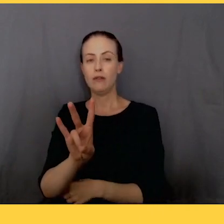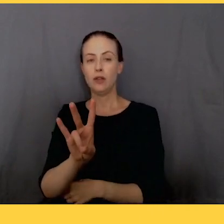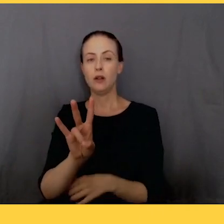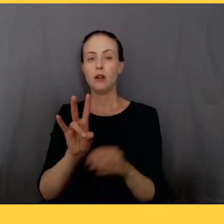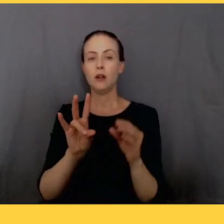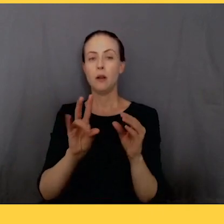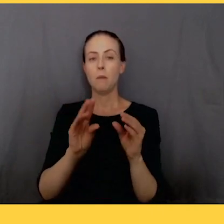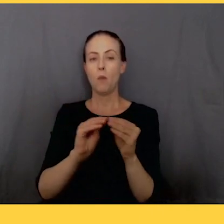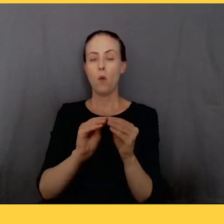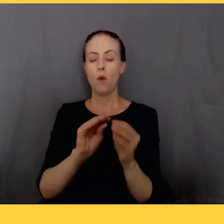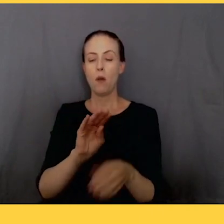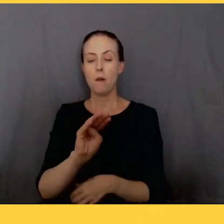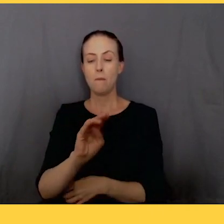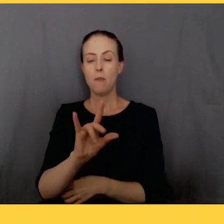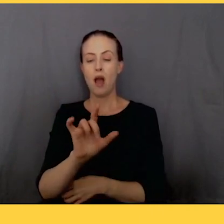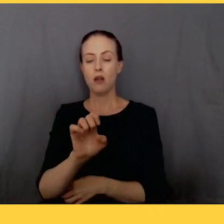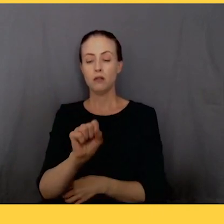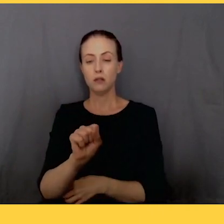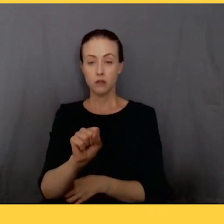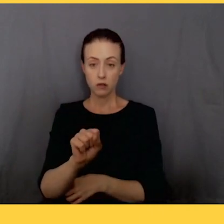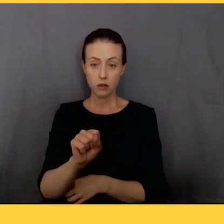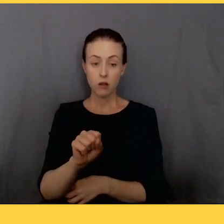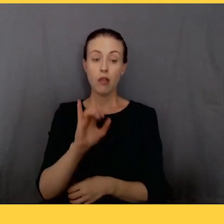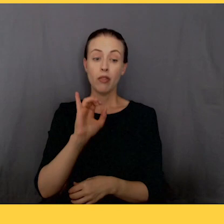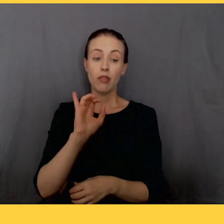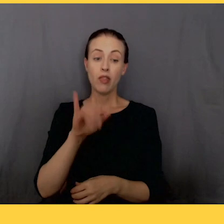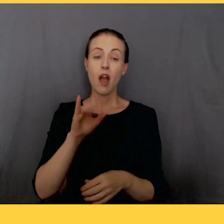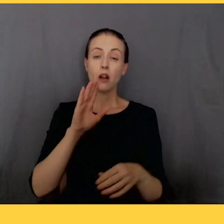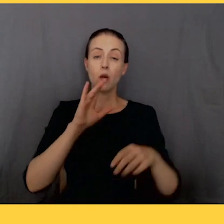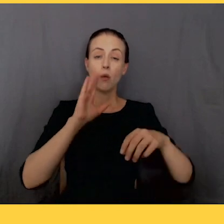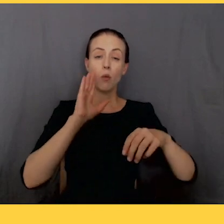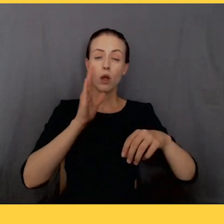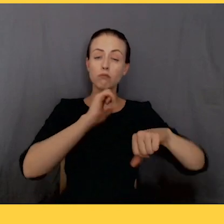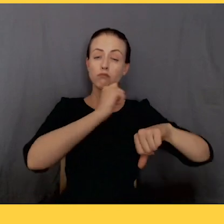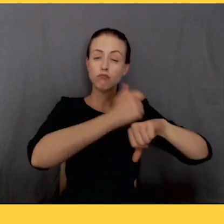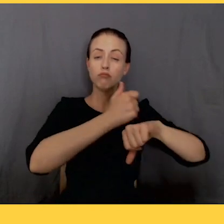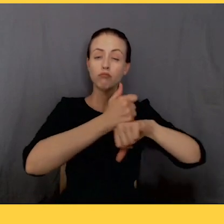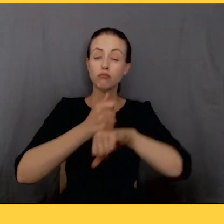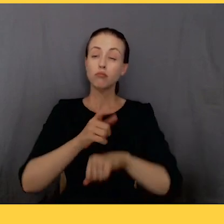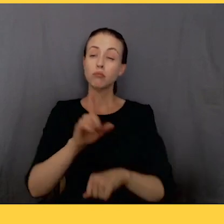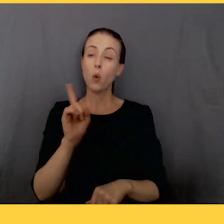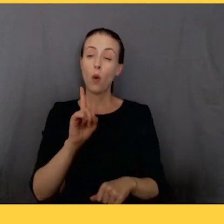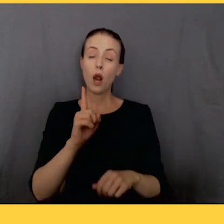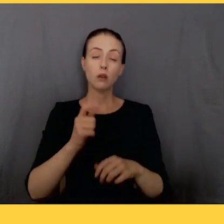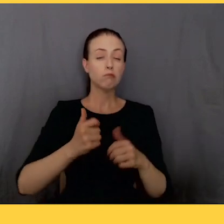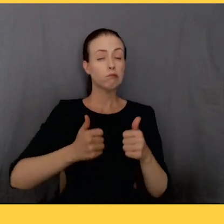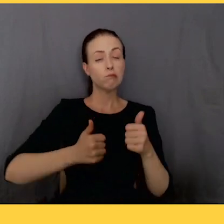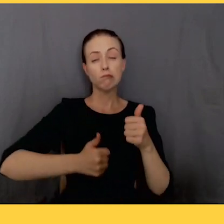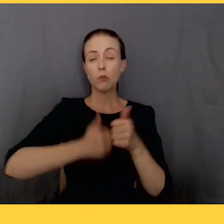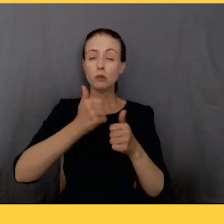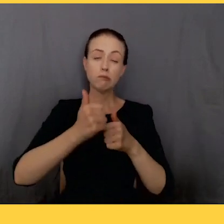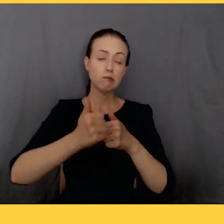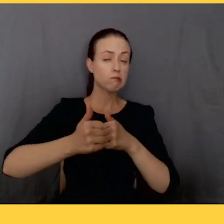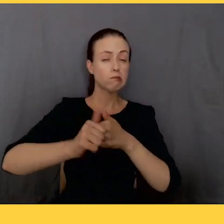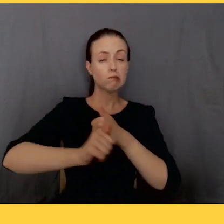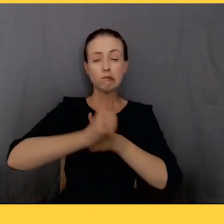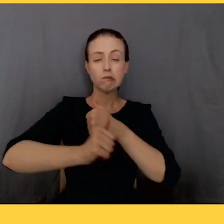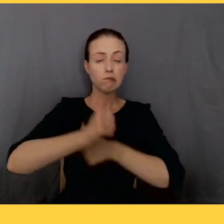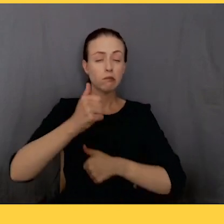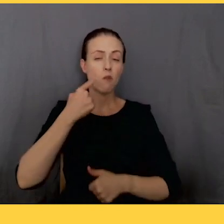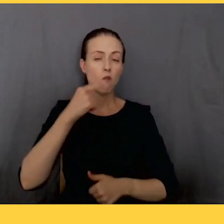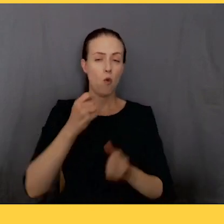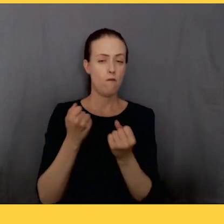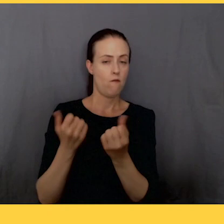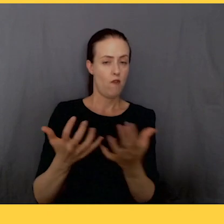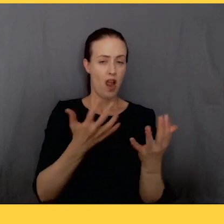conductor. All of these installation will take place in what we term the high fire risk area, which is determined